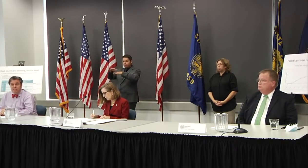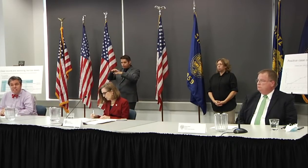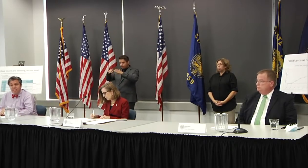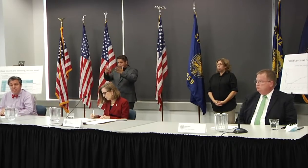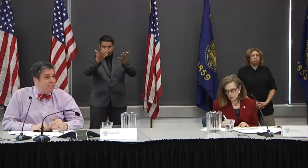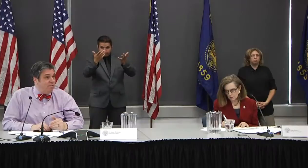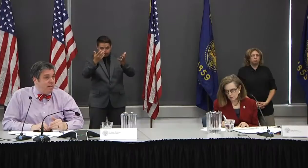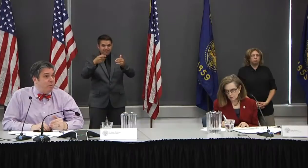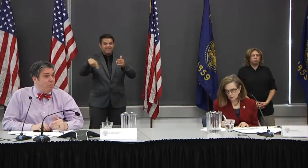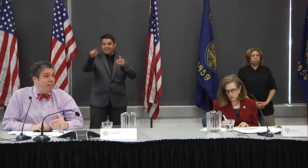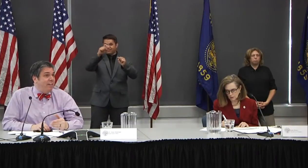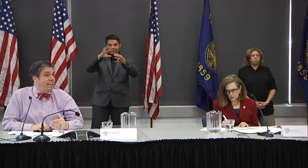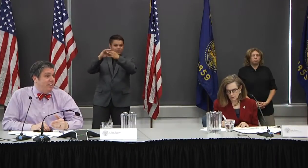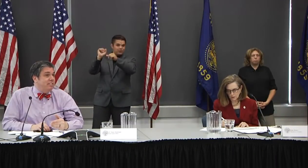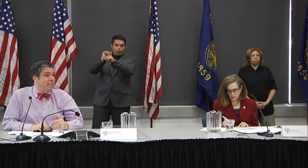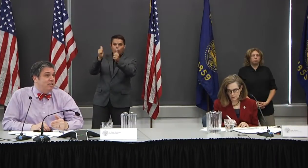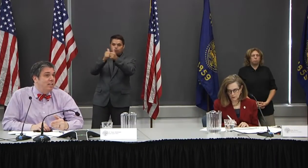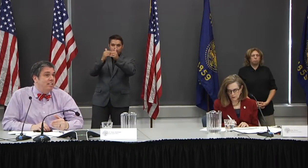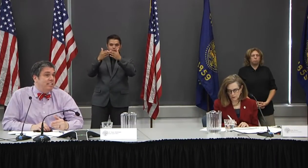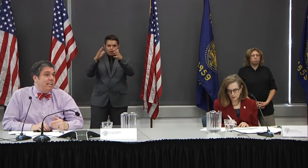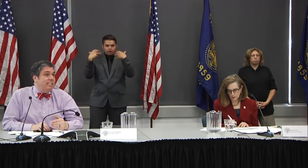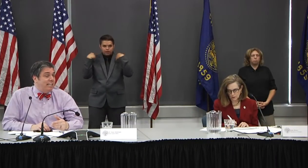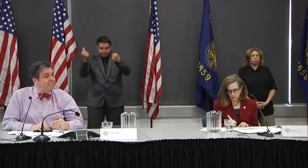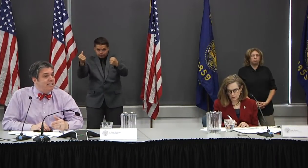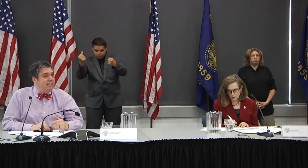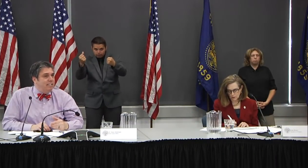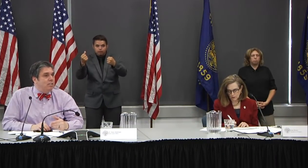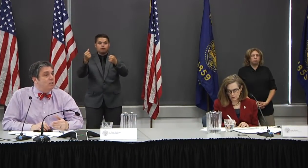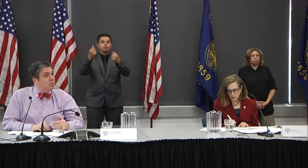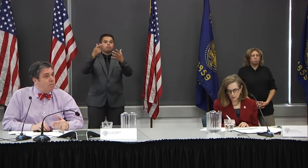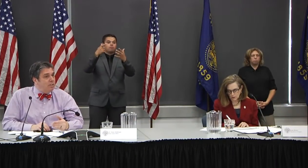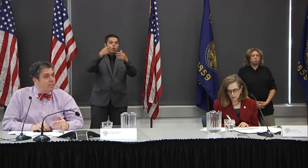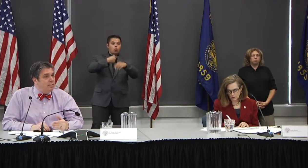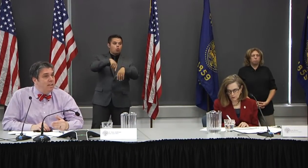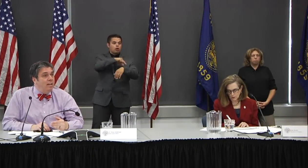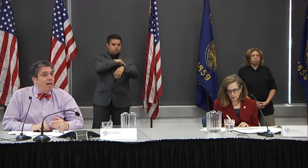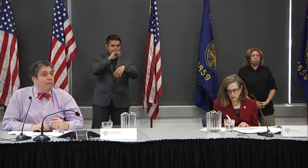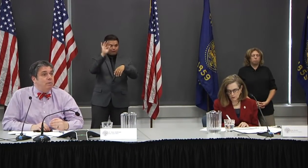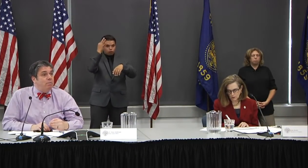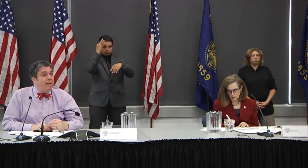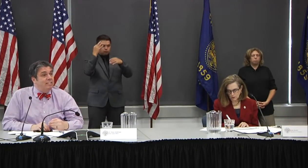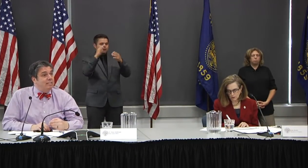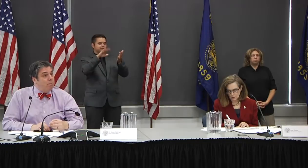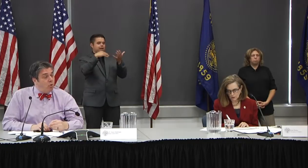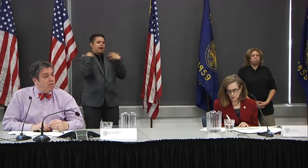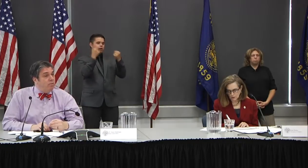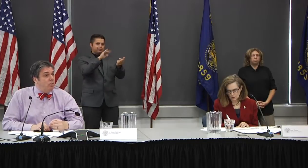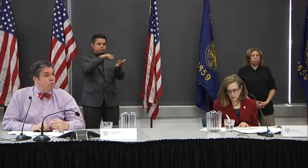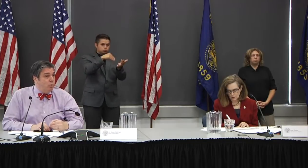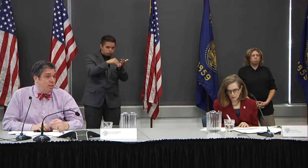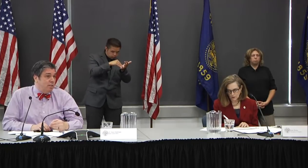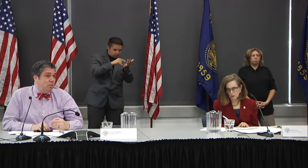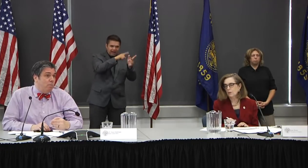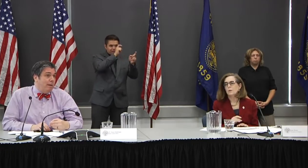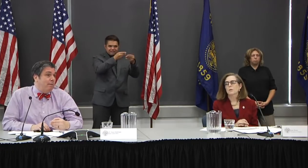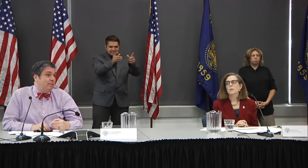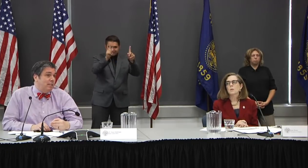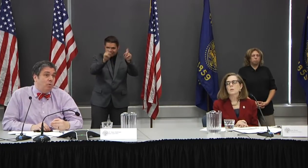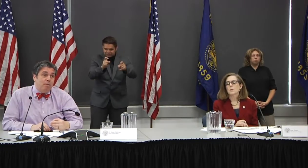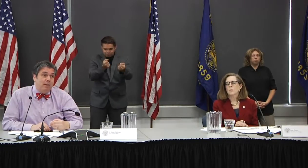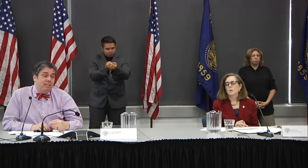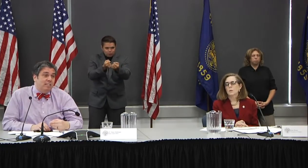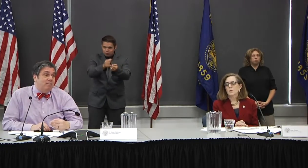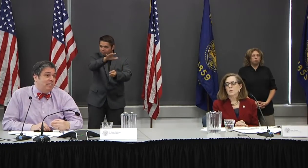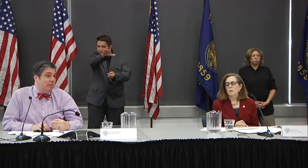community-based organizations, and federally qualified health centers to get testing into those communities to provide support for those workers who may be